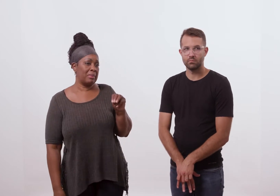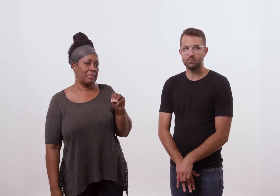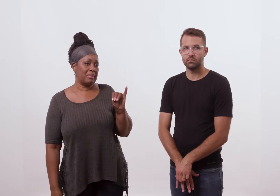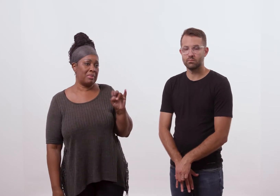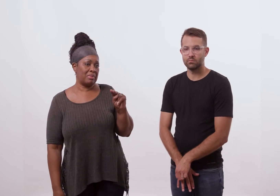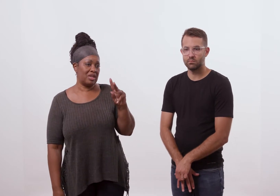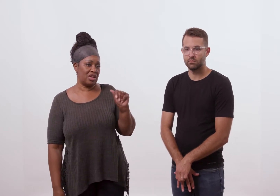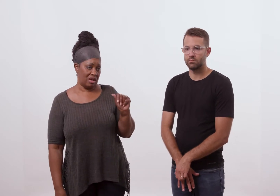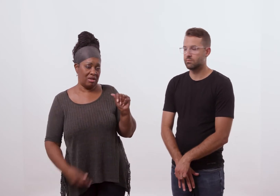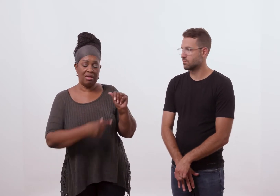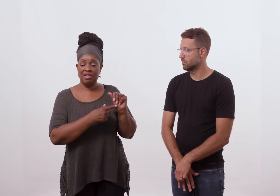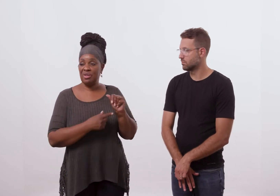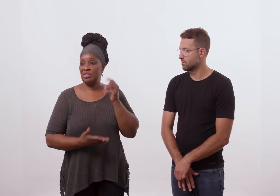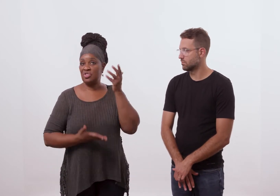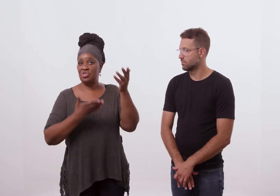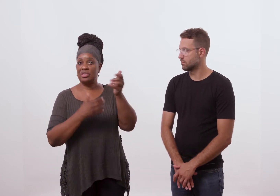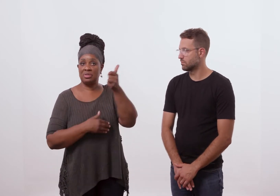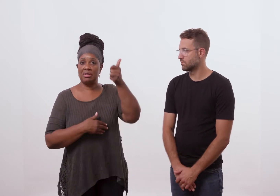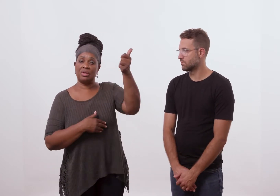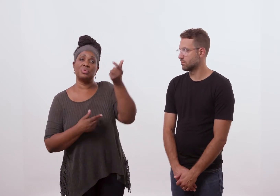strangest suggestion.